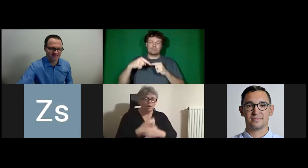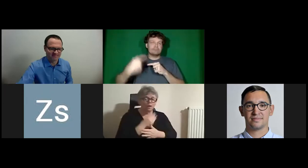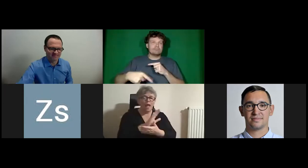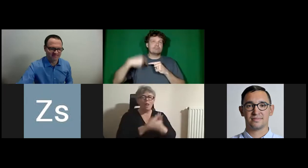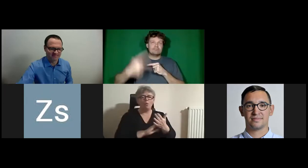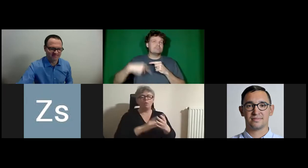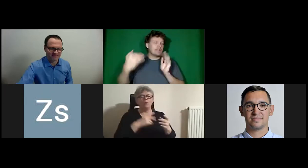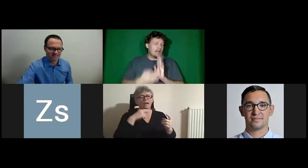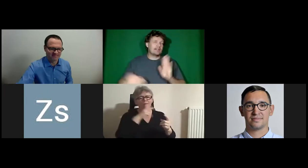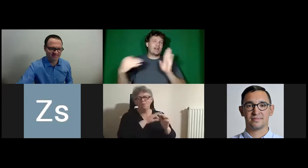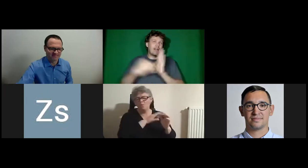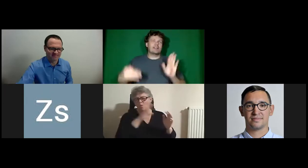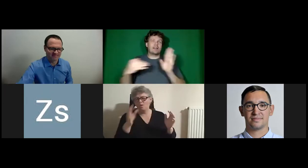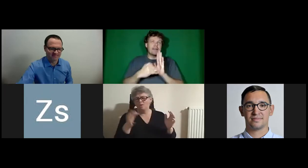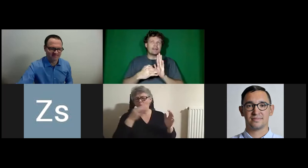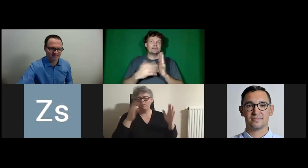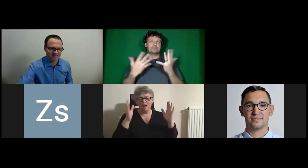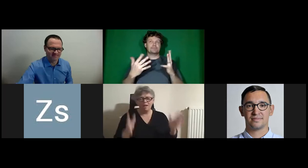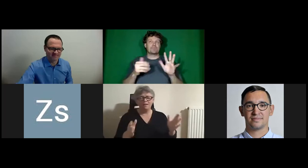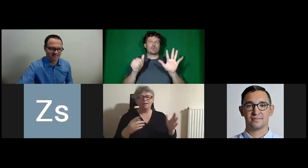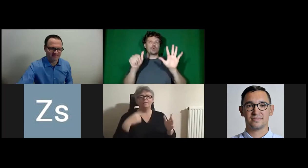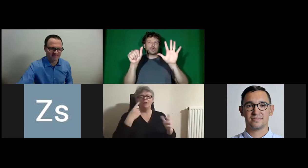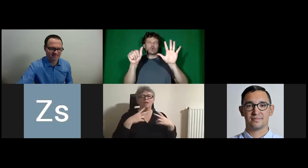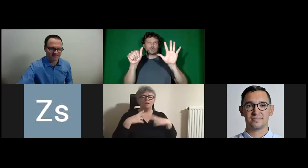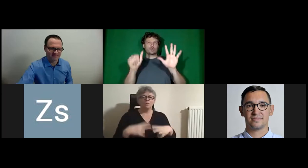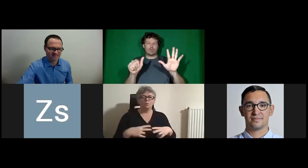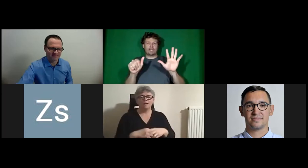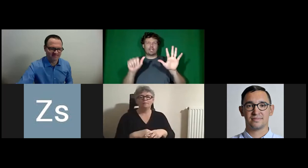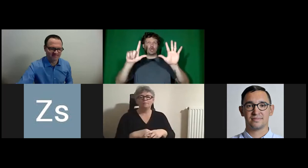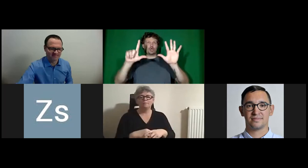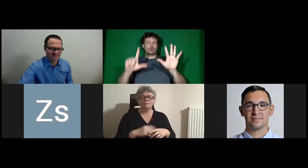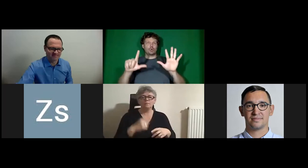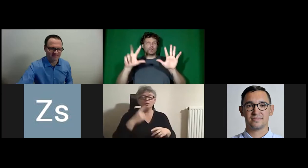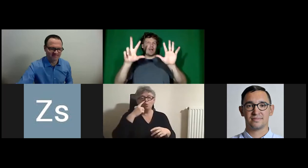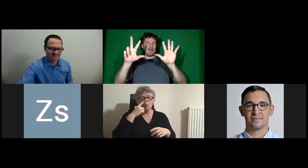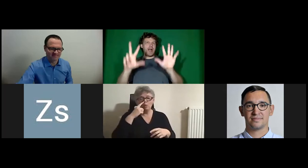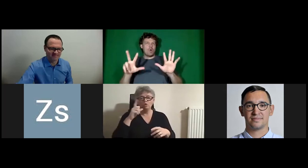And then the week would start all over again. And week in, week out.